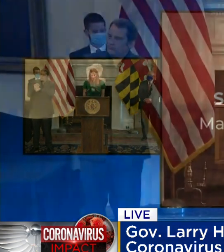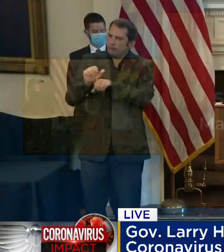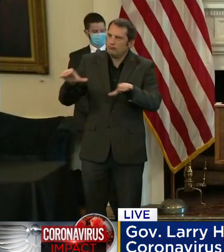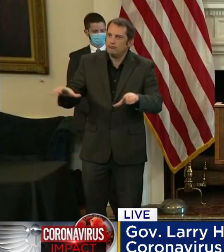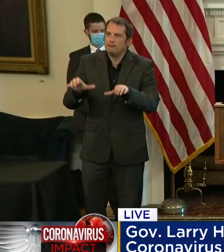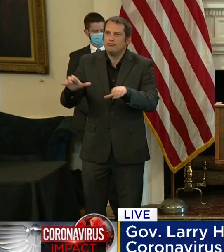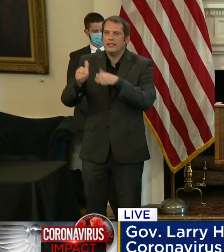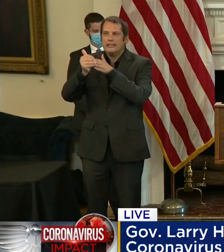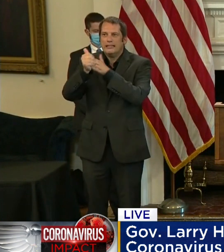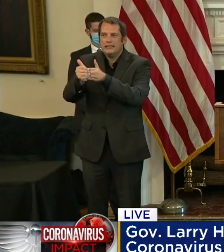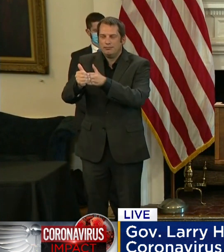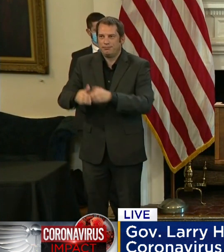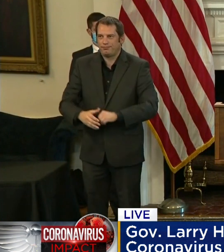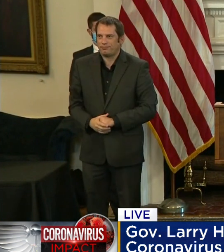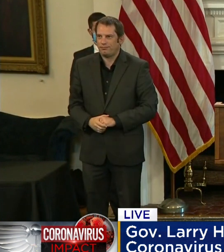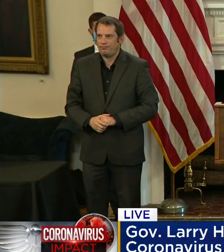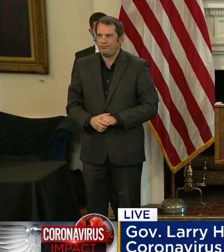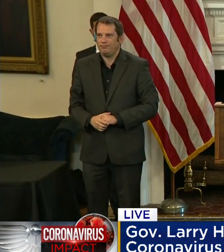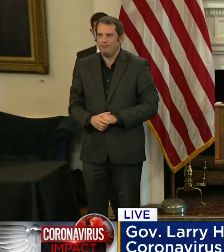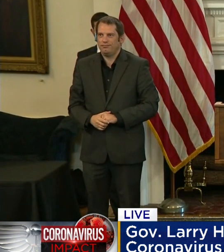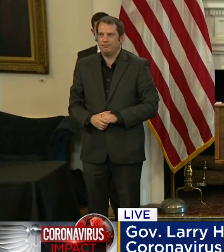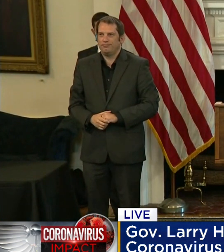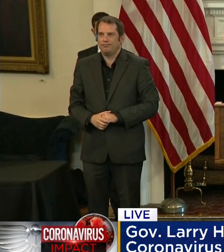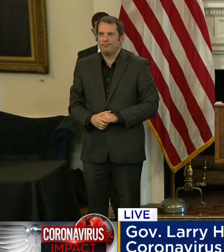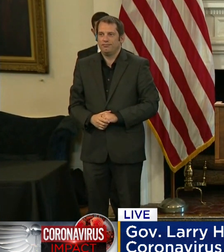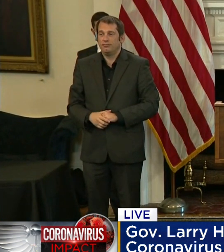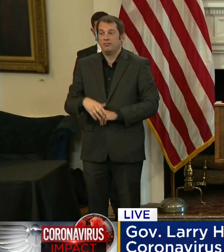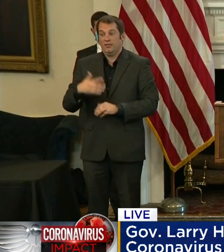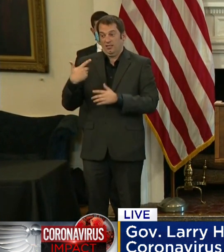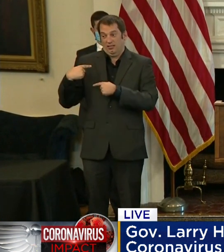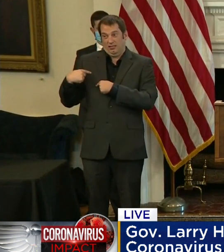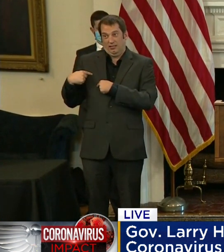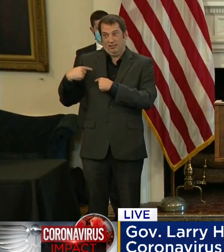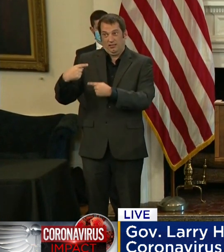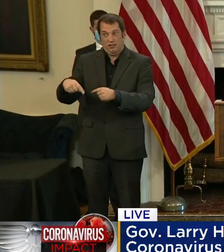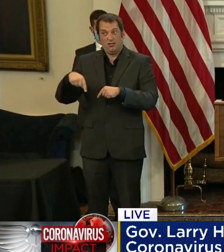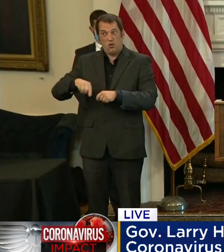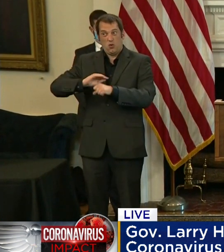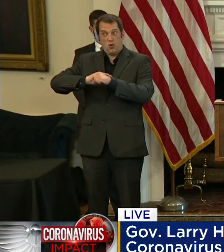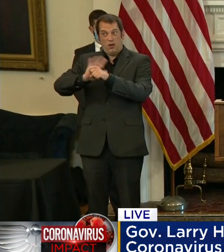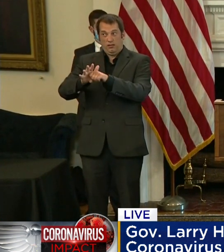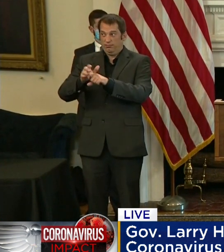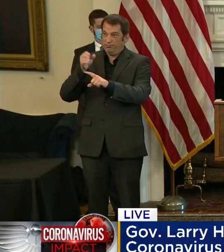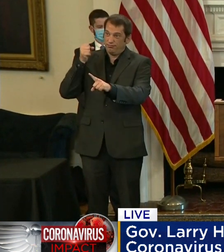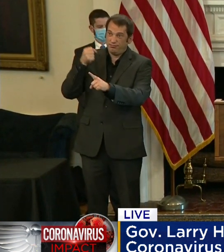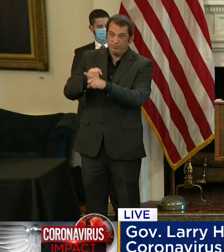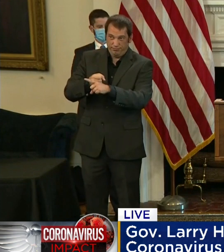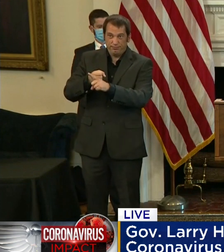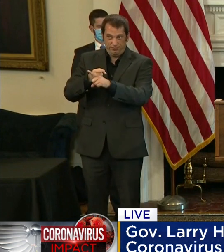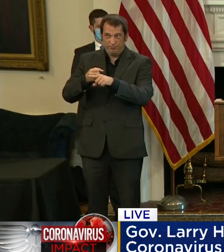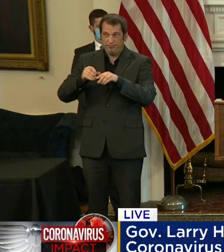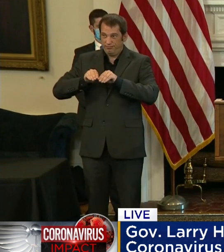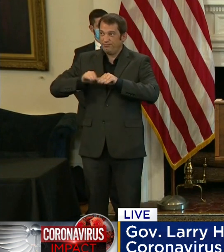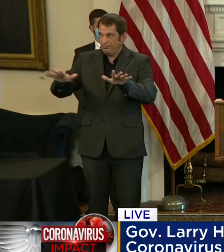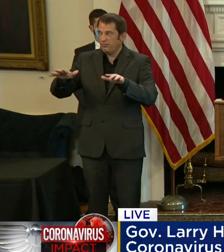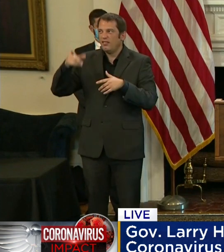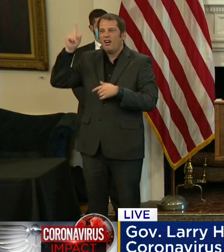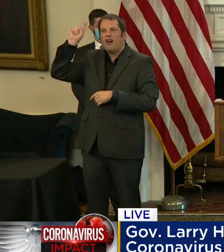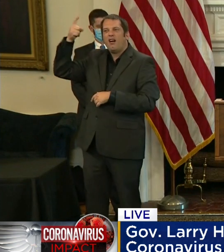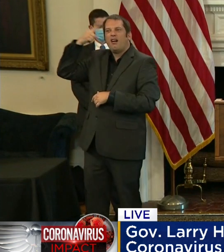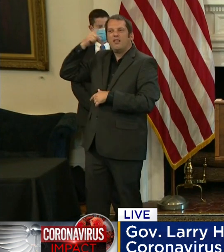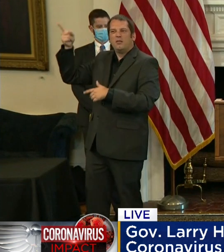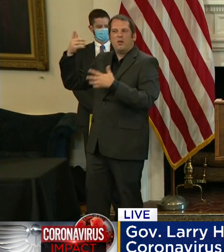federal partners have consistently and strongly warned unemployment insurance programs about the prevalence of fraudulent and criminal